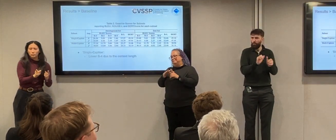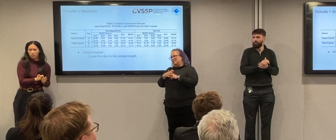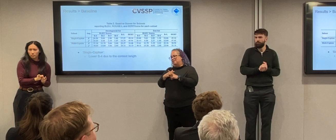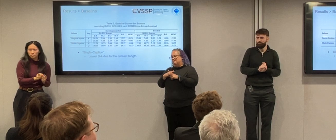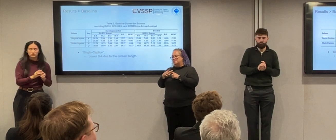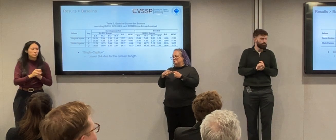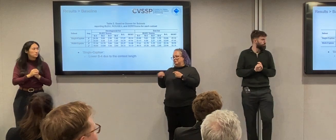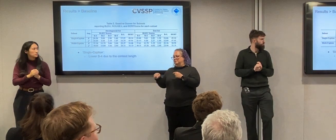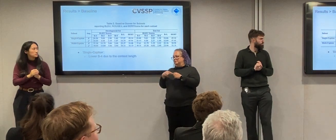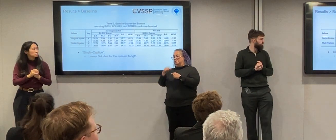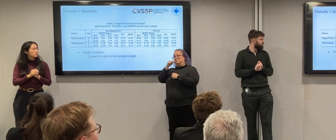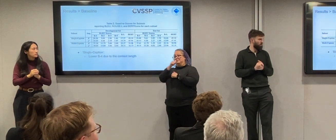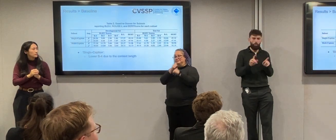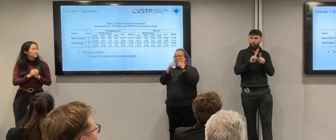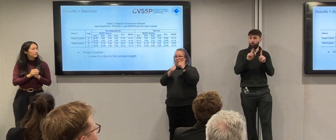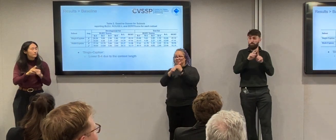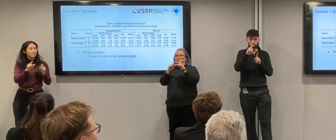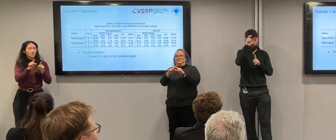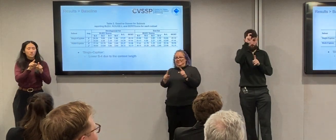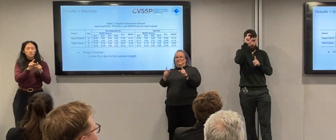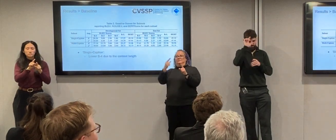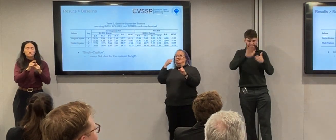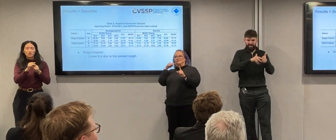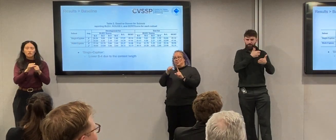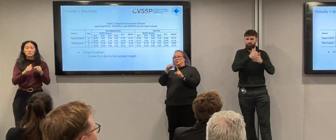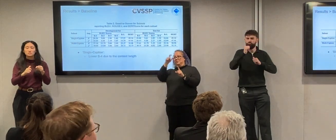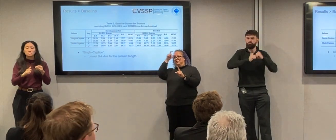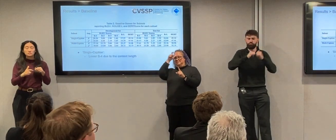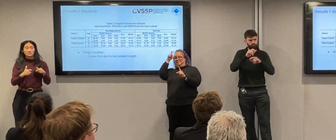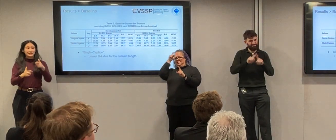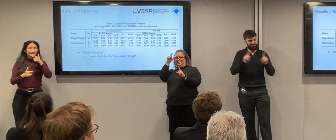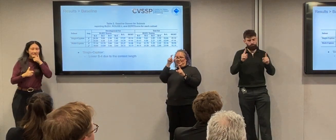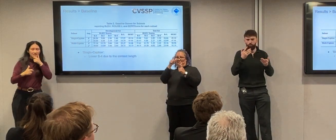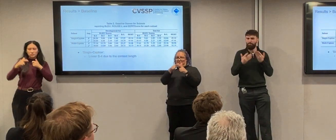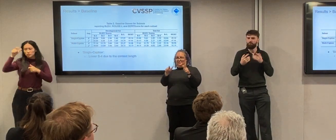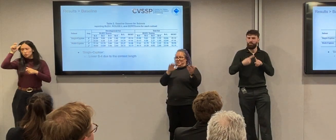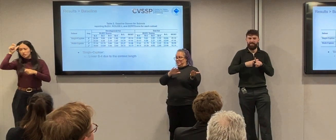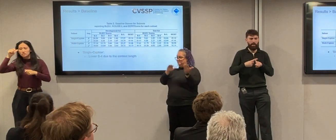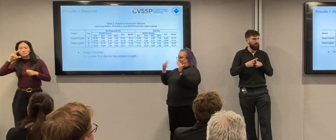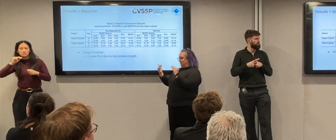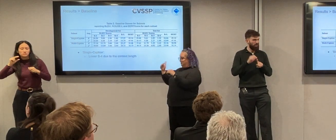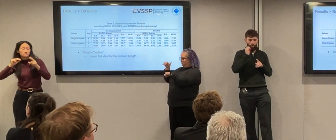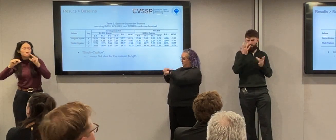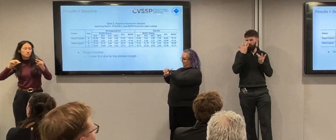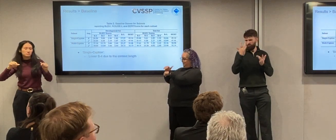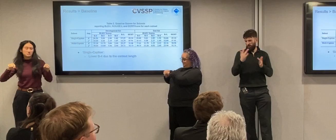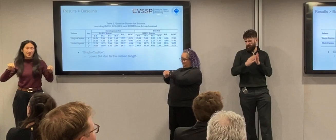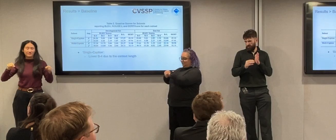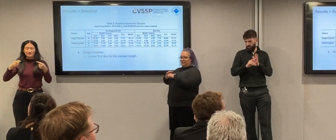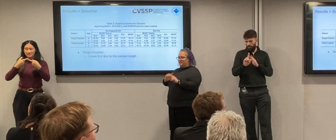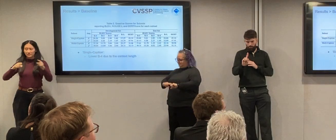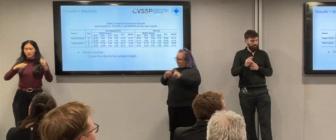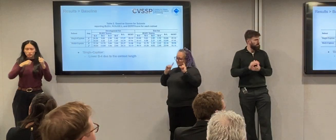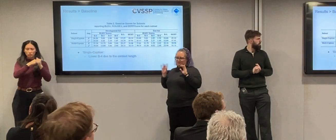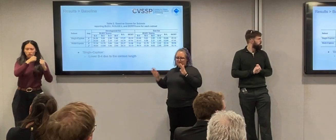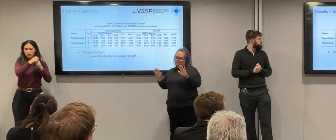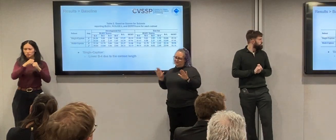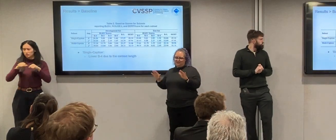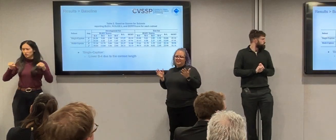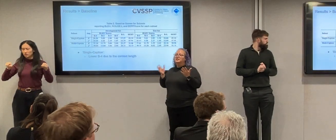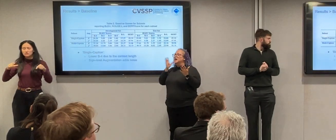the structural difference of Turkish language when we compare it to English, which I will show an example in a minute.